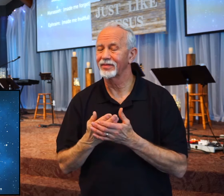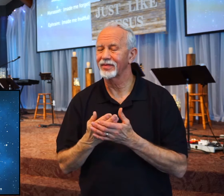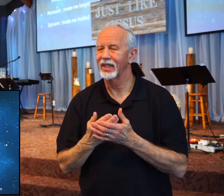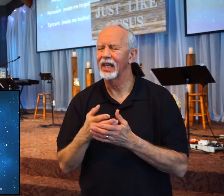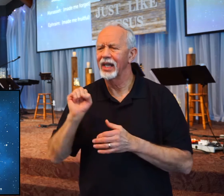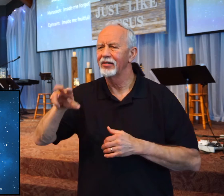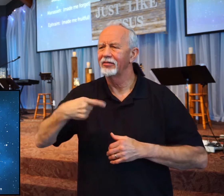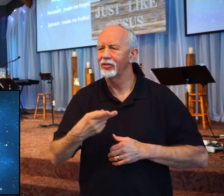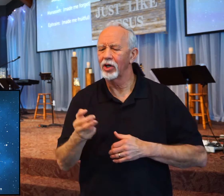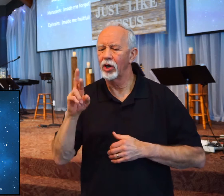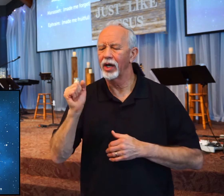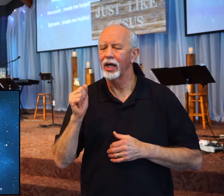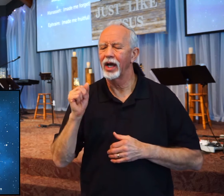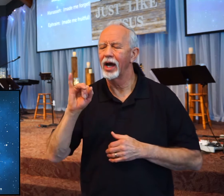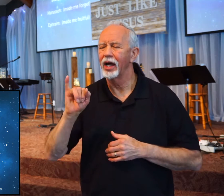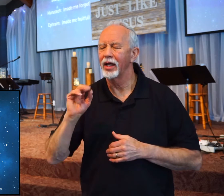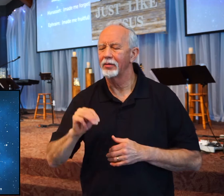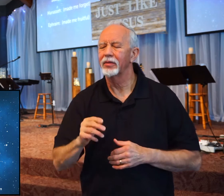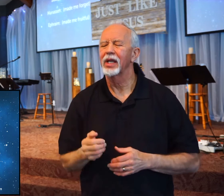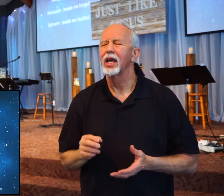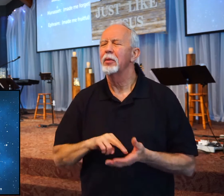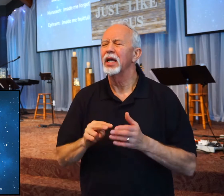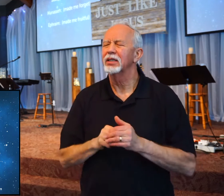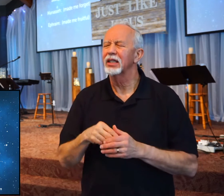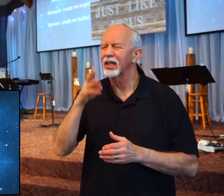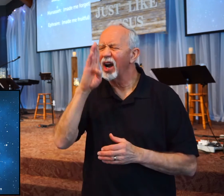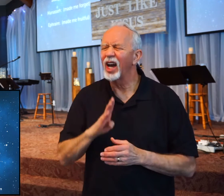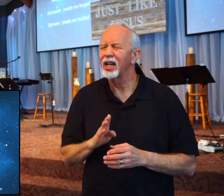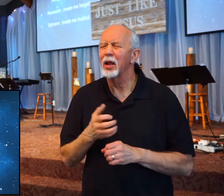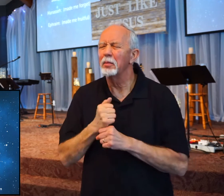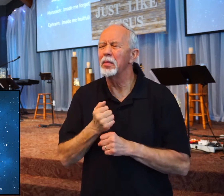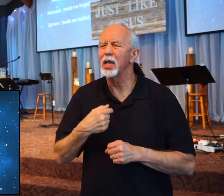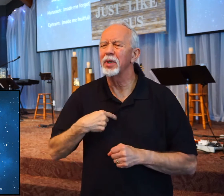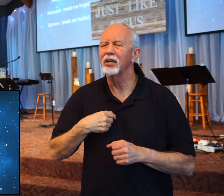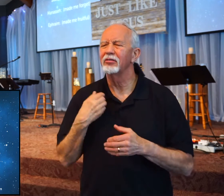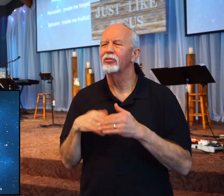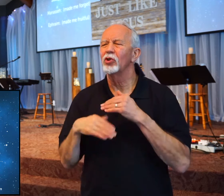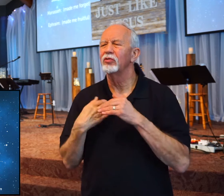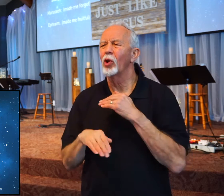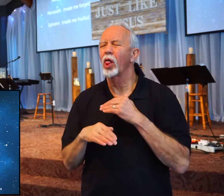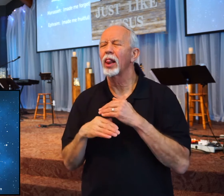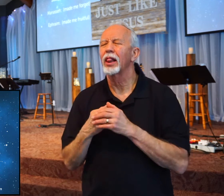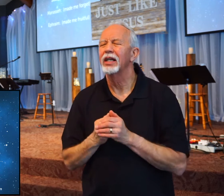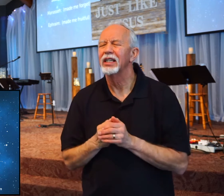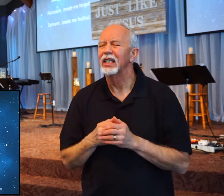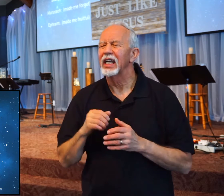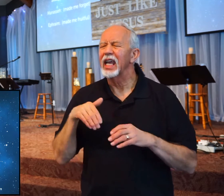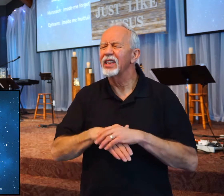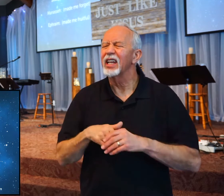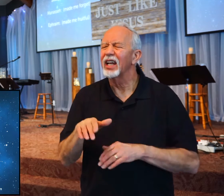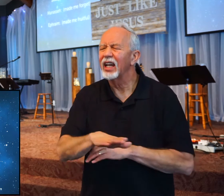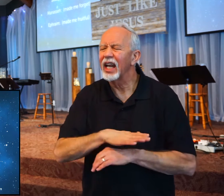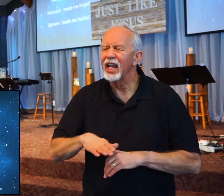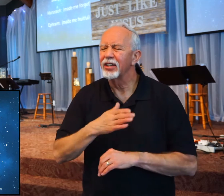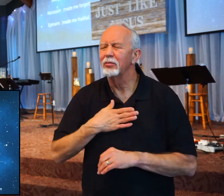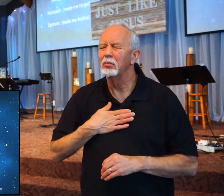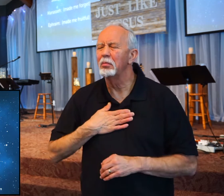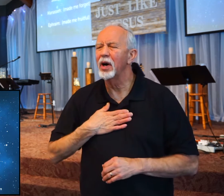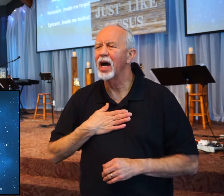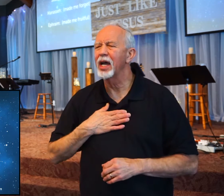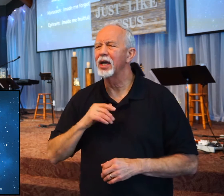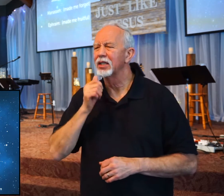Ephraim was his second son. And Ephraim means that God has made me fruitful in the land of my affliction.